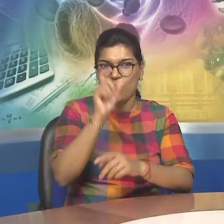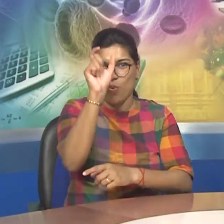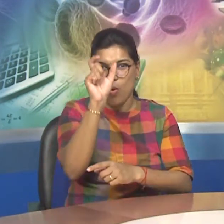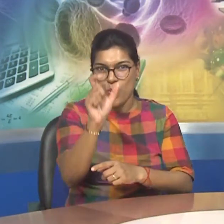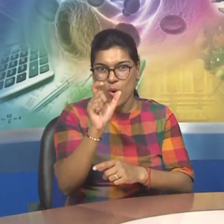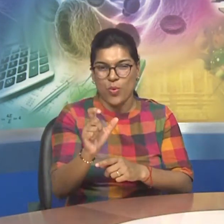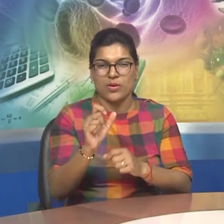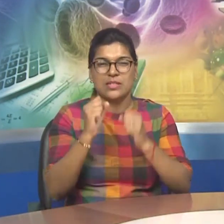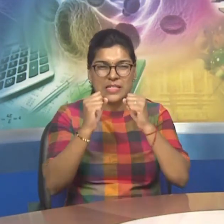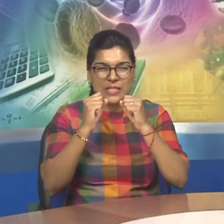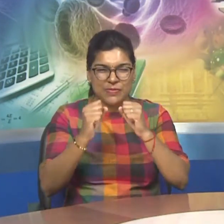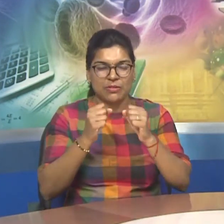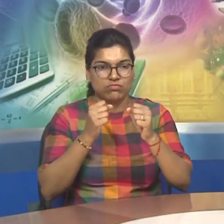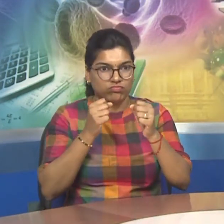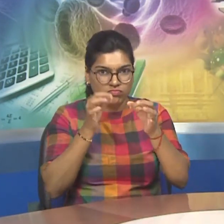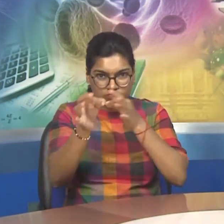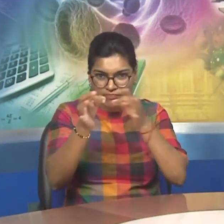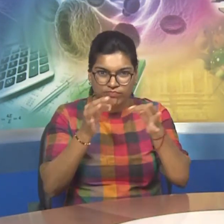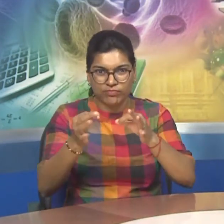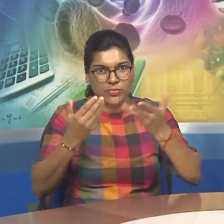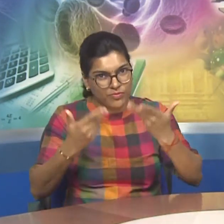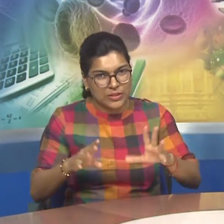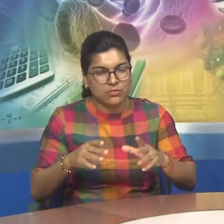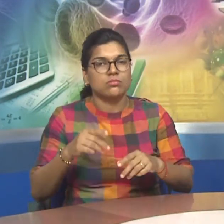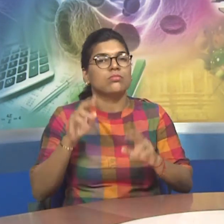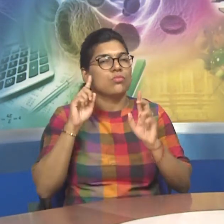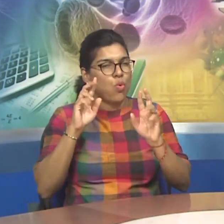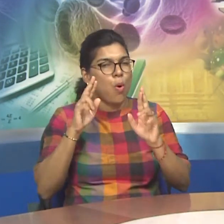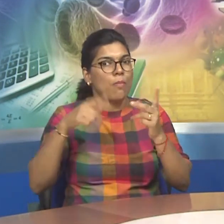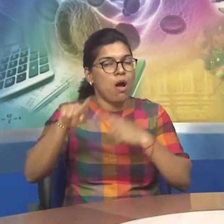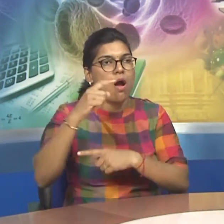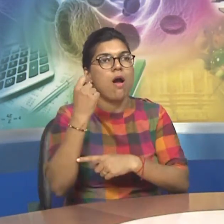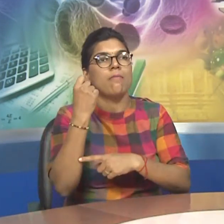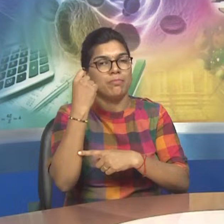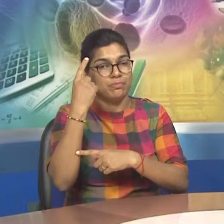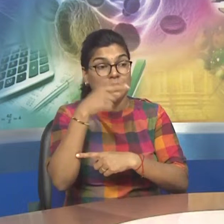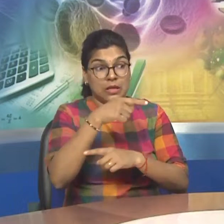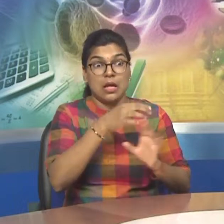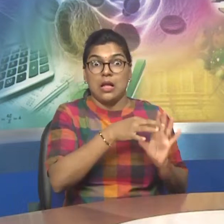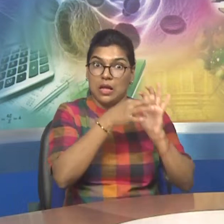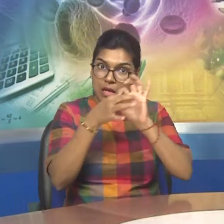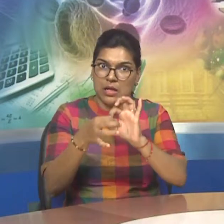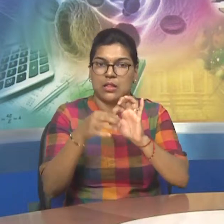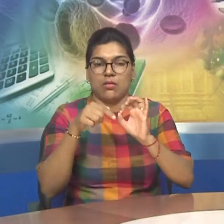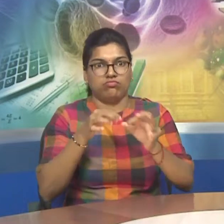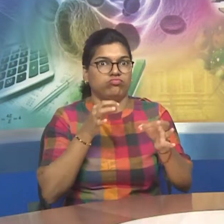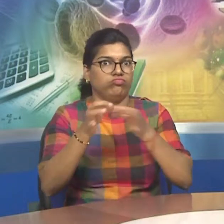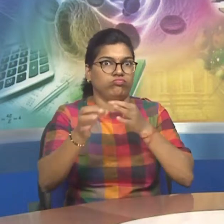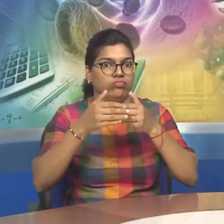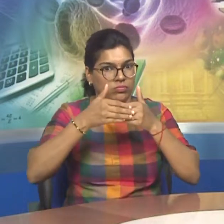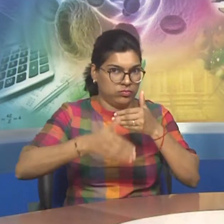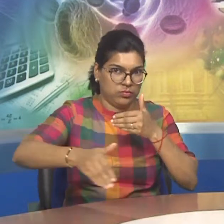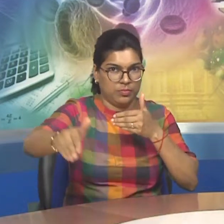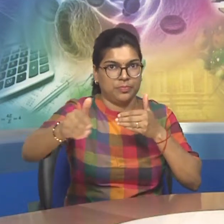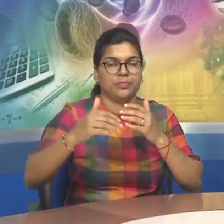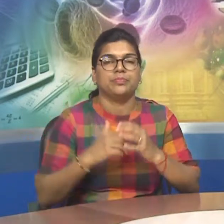so far we have understood the difficult words from the lesson. I hope you all understood them well. Now from